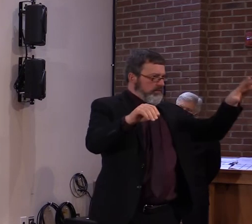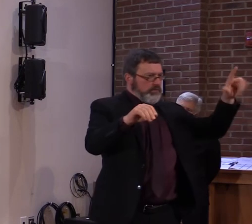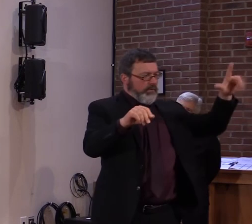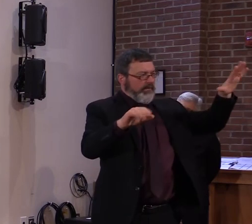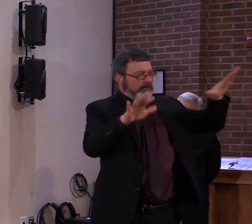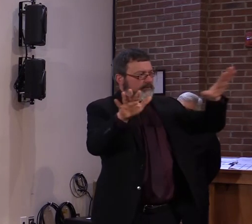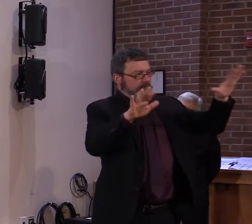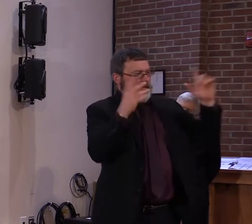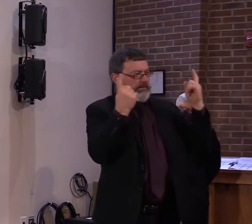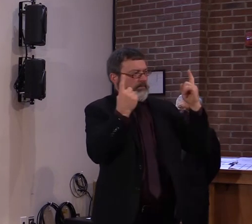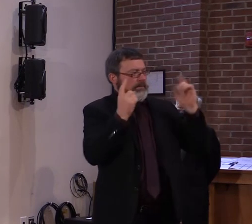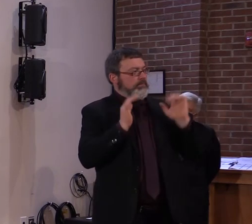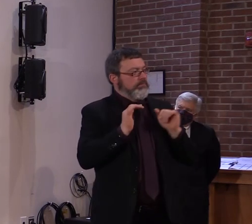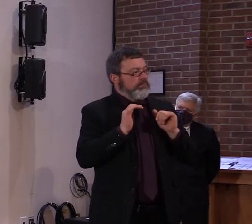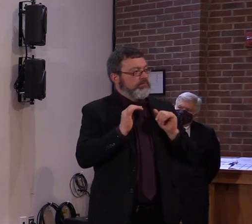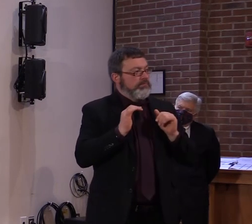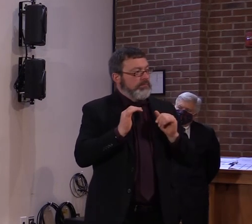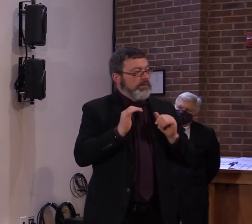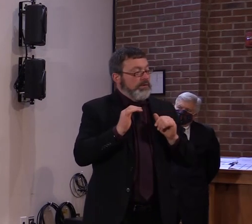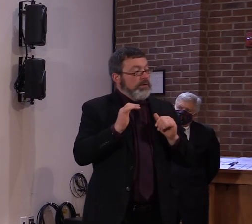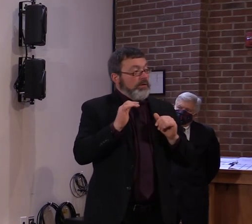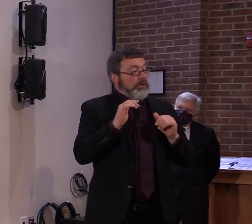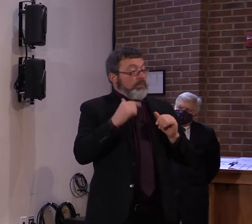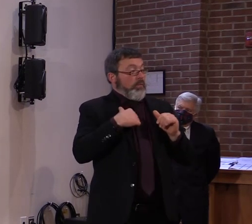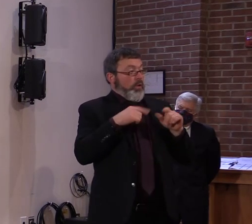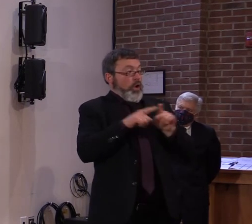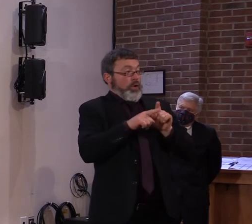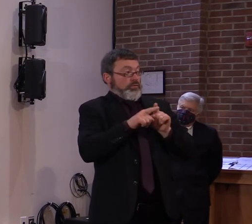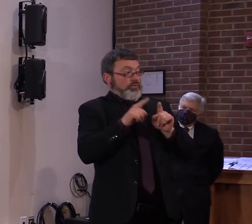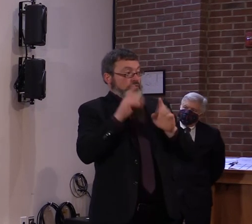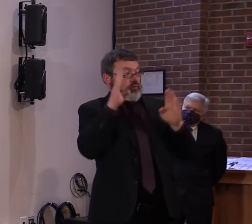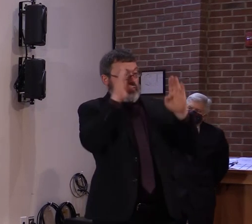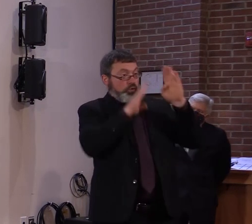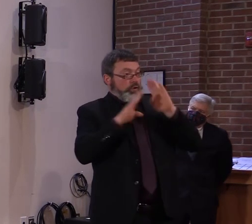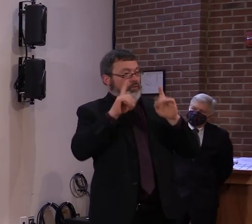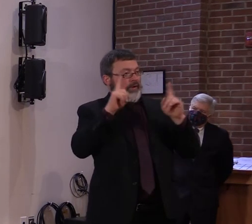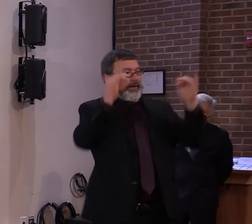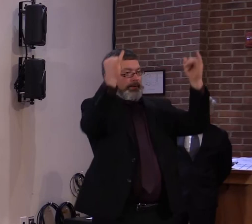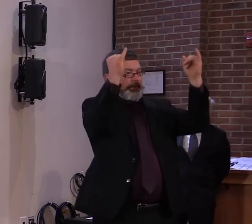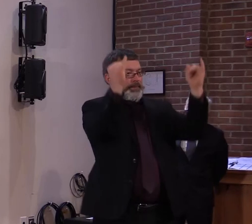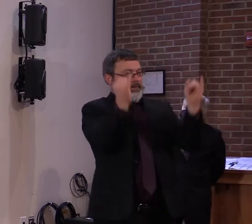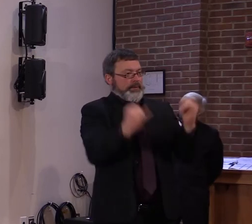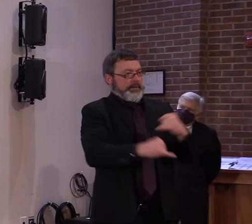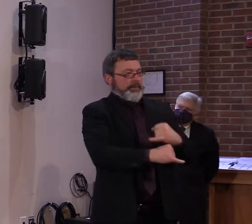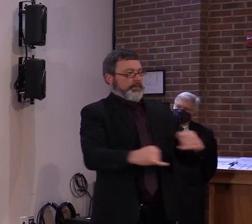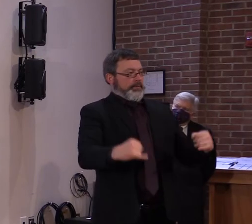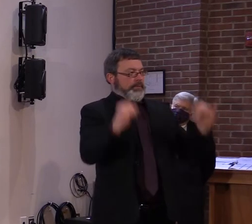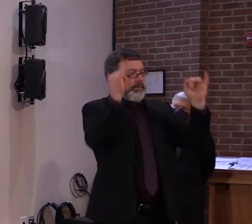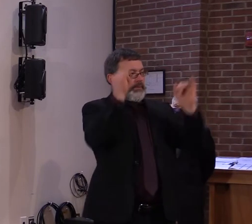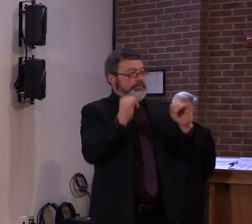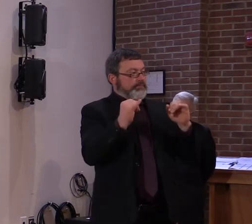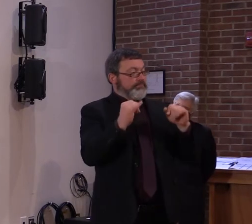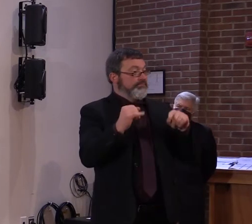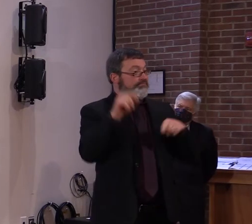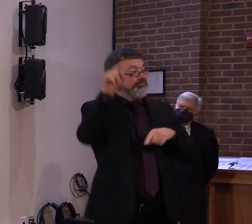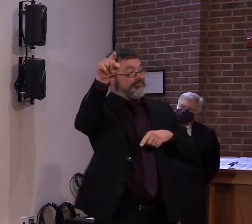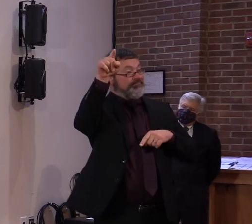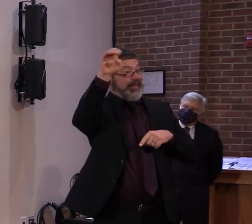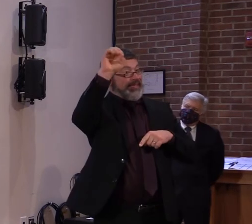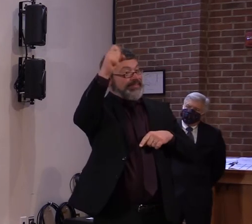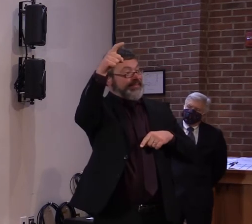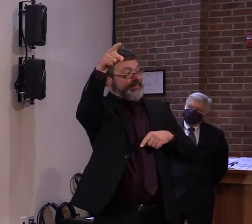the counties that adjoin the New Hampshire border, like Essex County, and to its